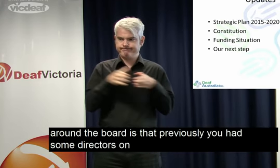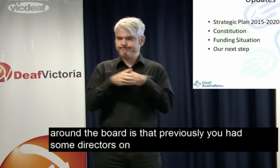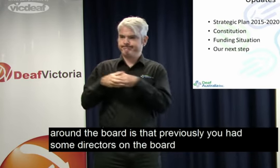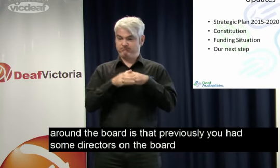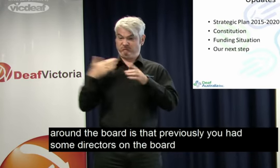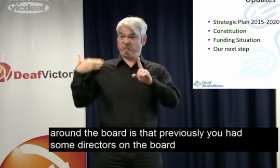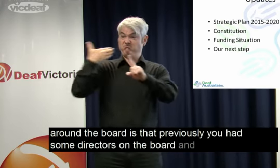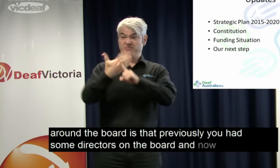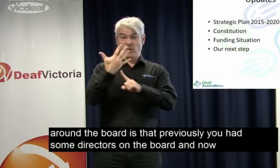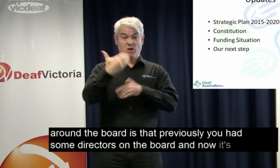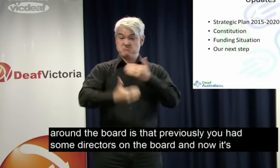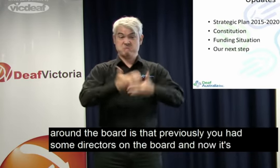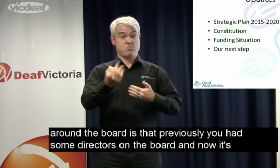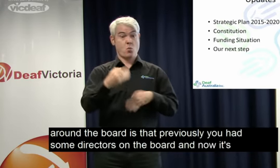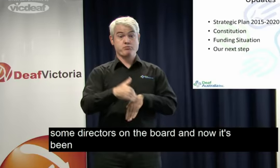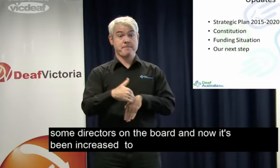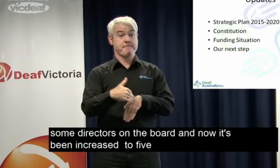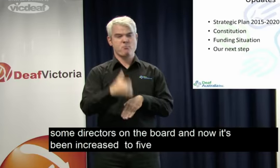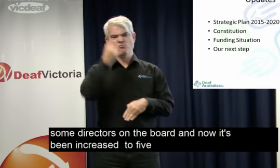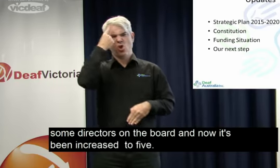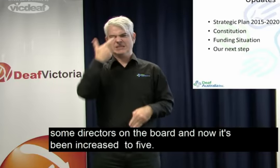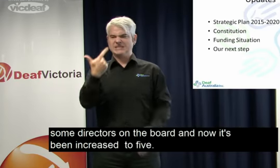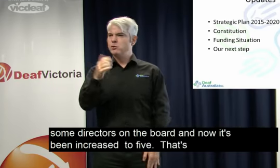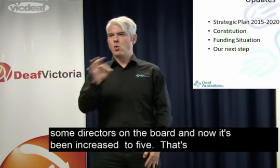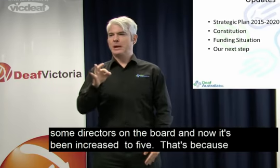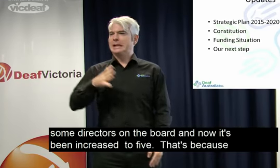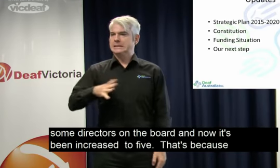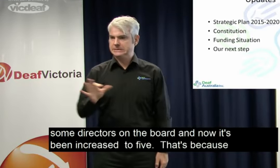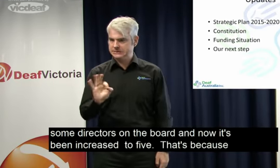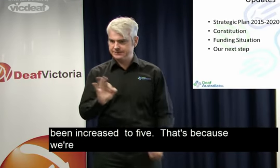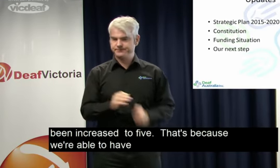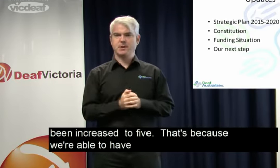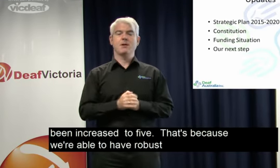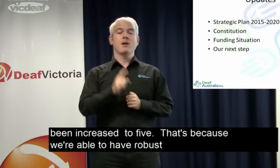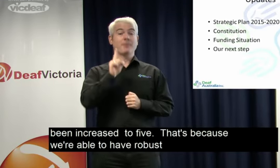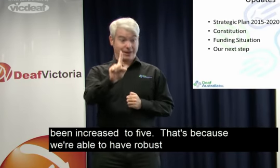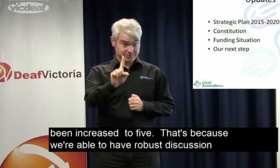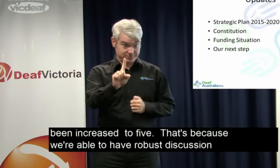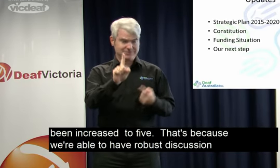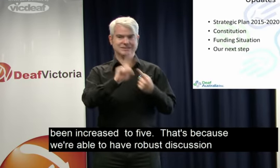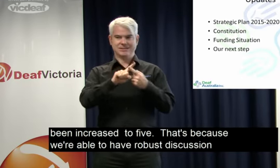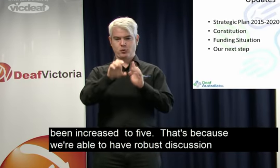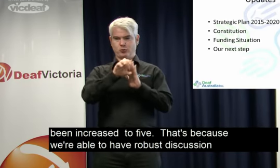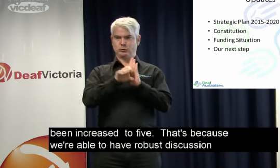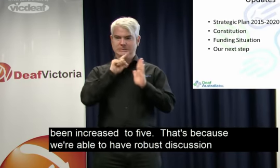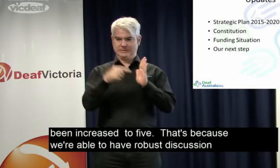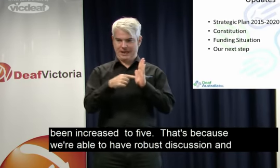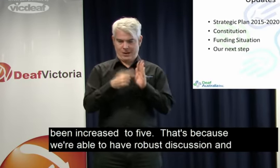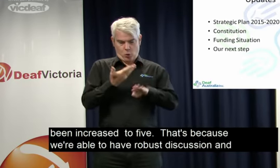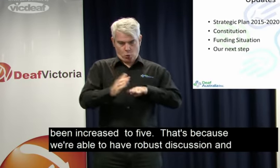And that's because we're able to have robust discussion, and 7 members weren't needed for that, and were perhaps a little